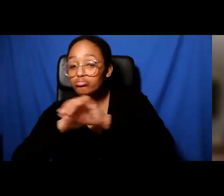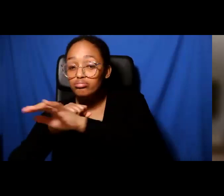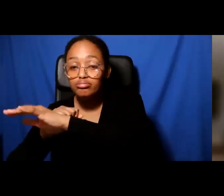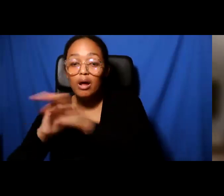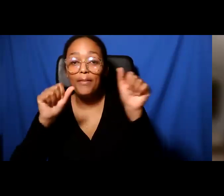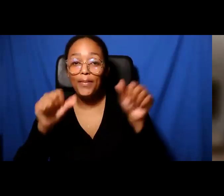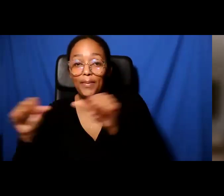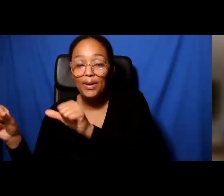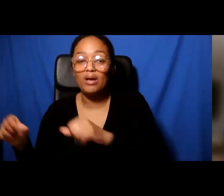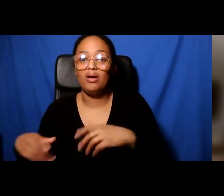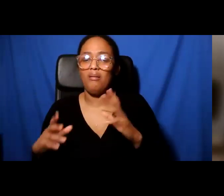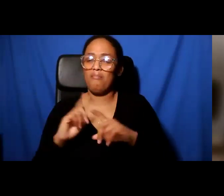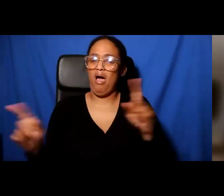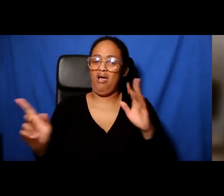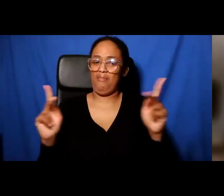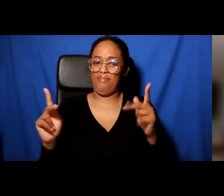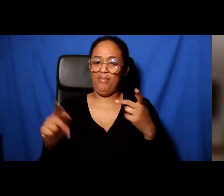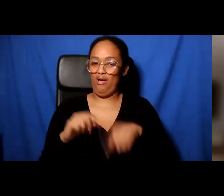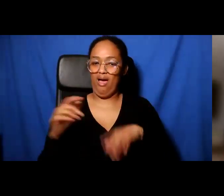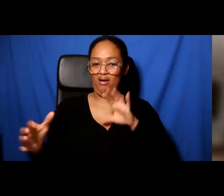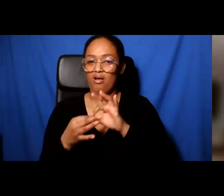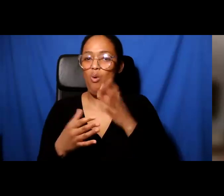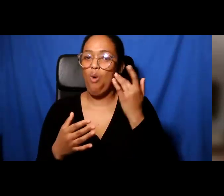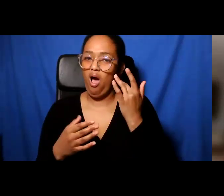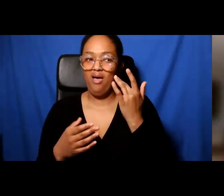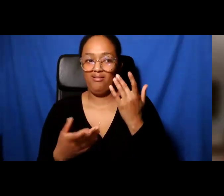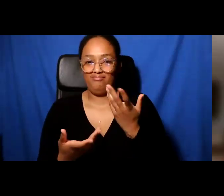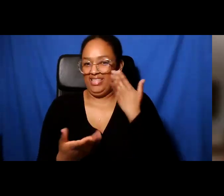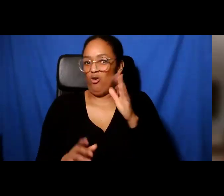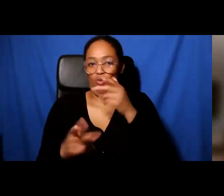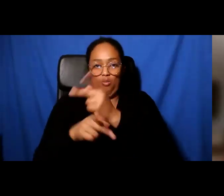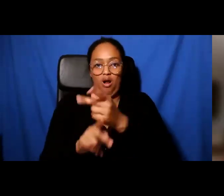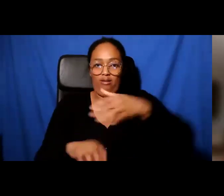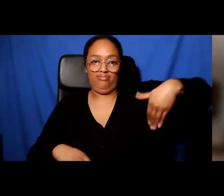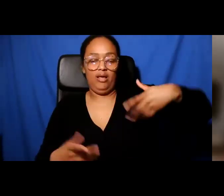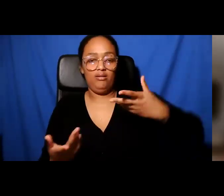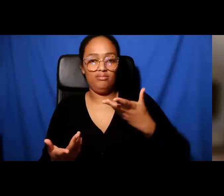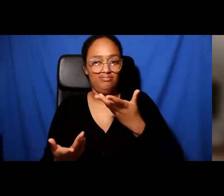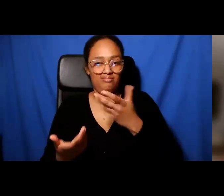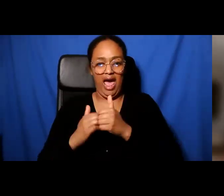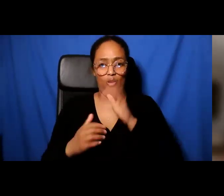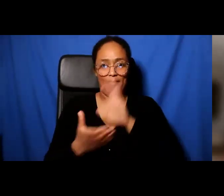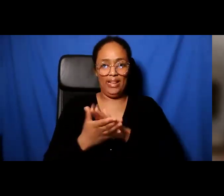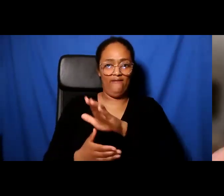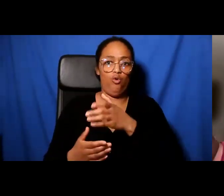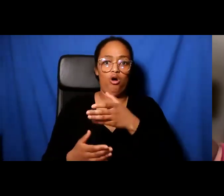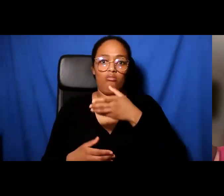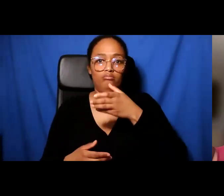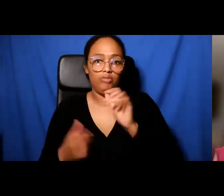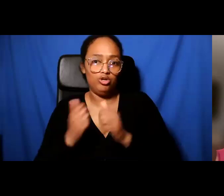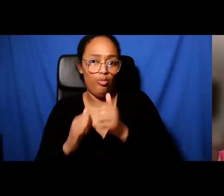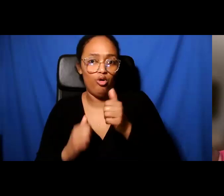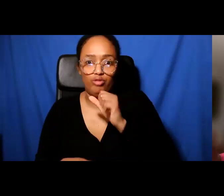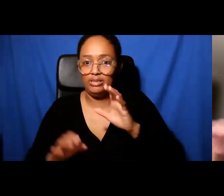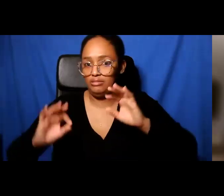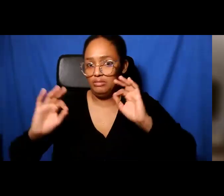never heard of this. They're not sure if it really works. They're not sure if they believe this. So it's my job to not just blast this